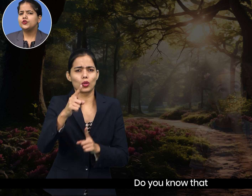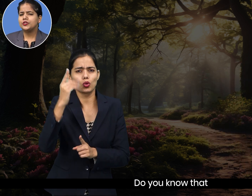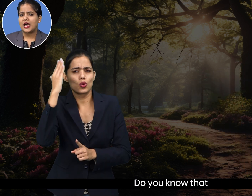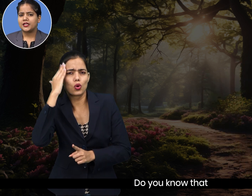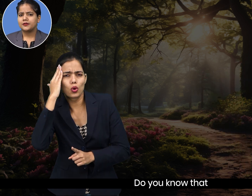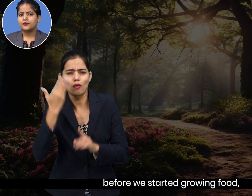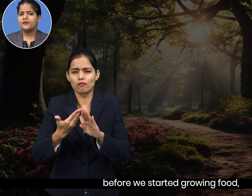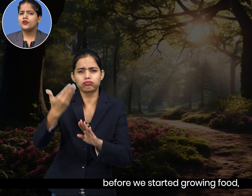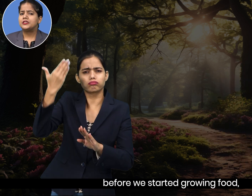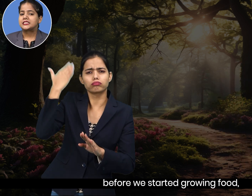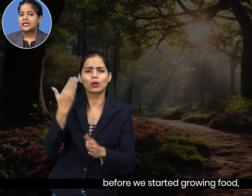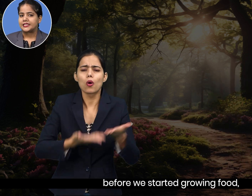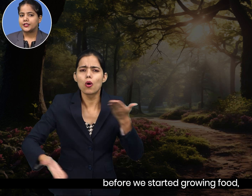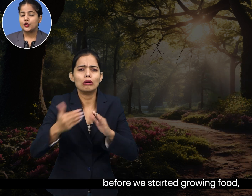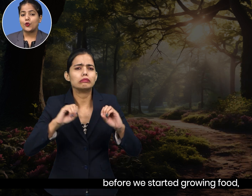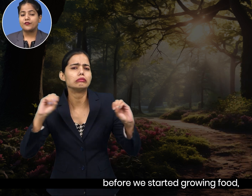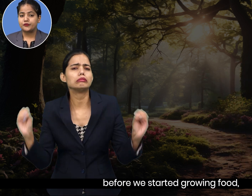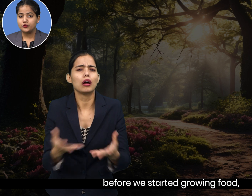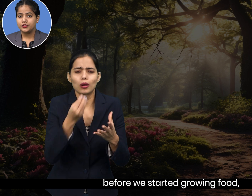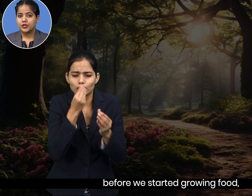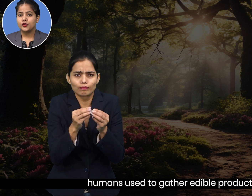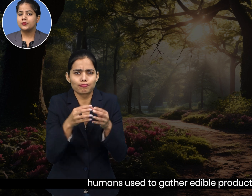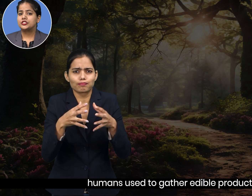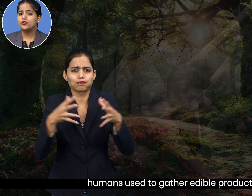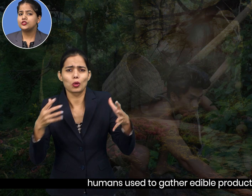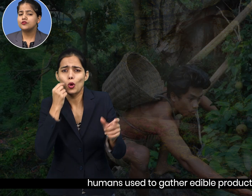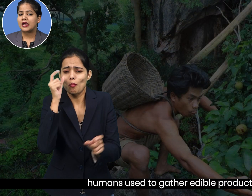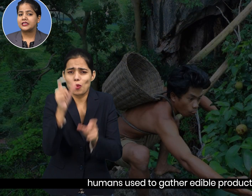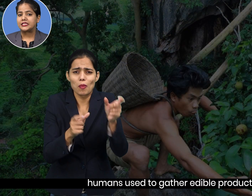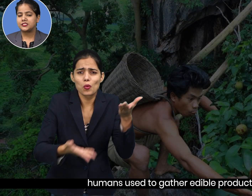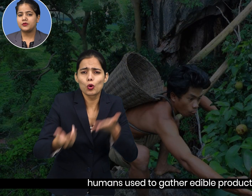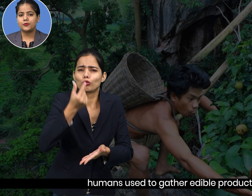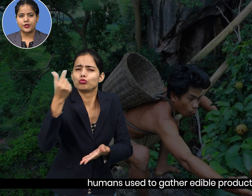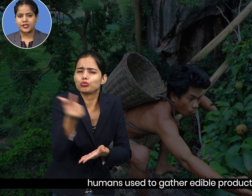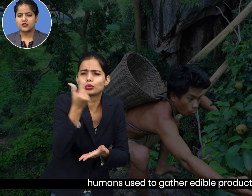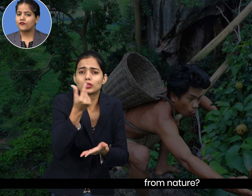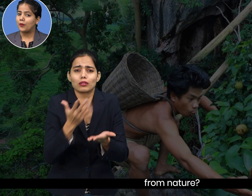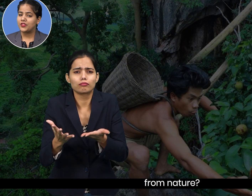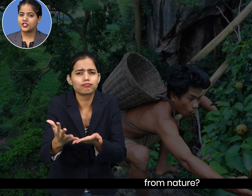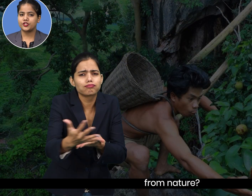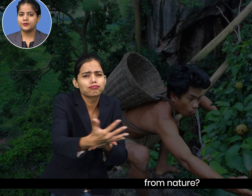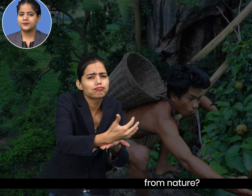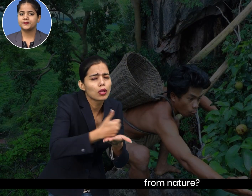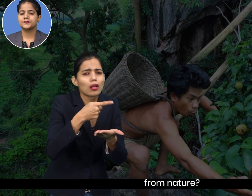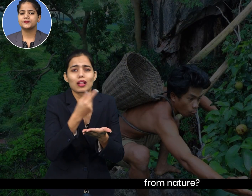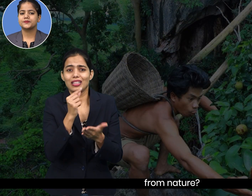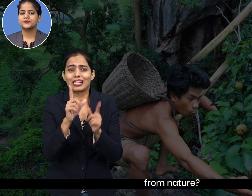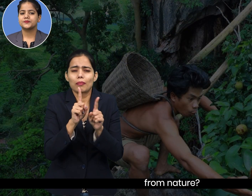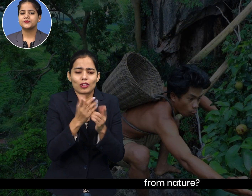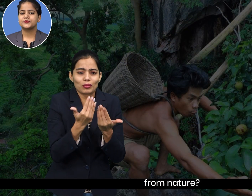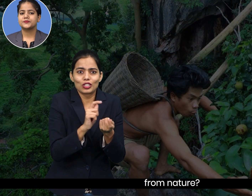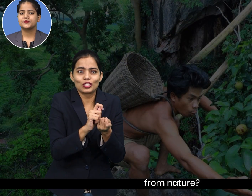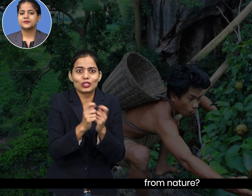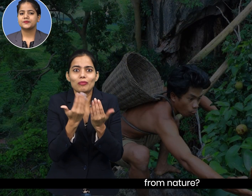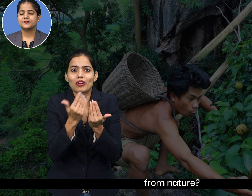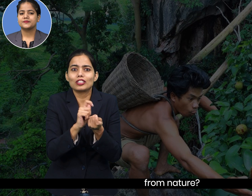Do you know that before we started growing food, humans used to gather edible products from nature?